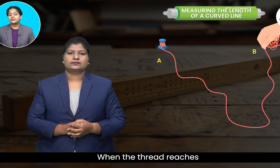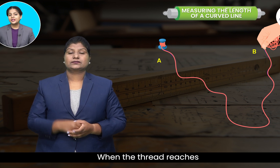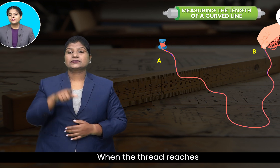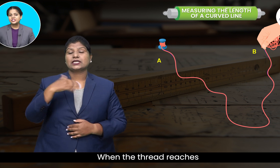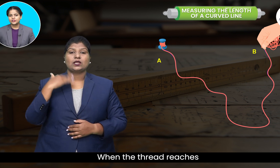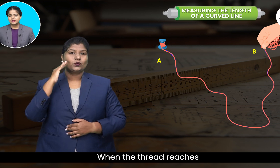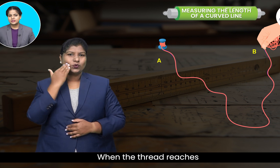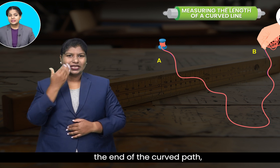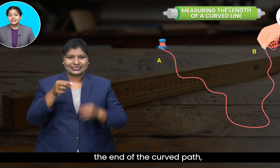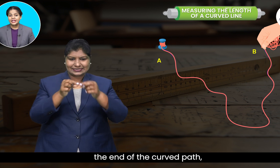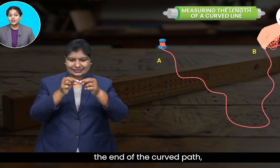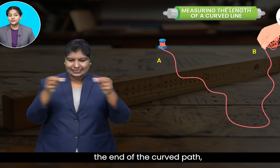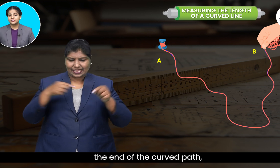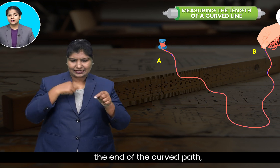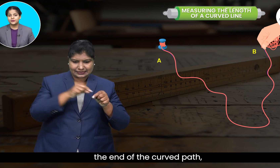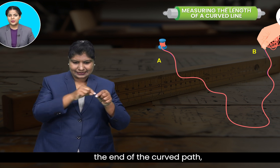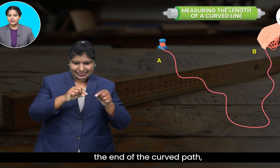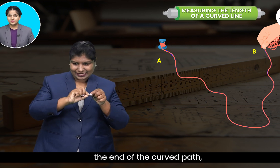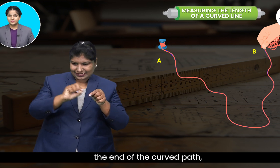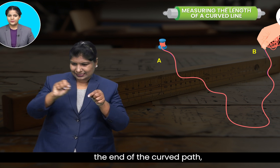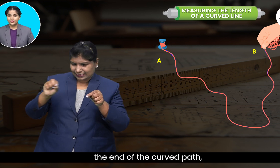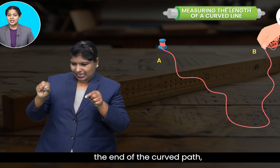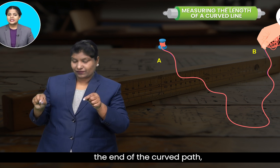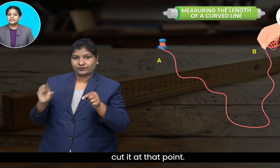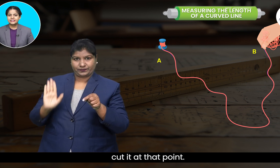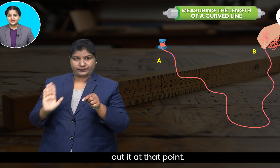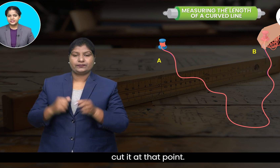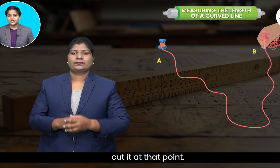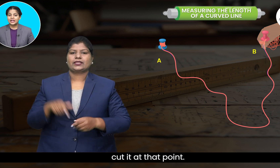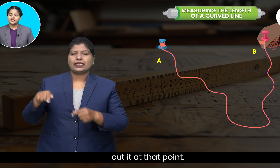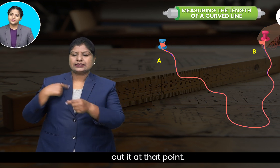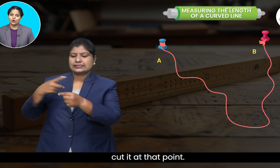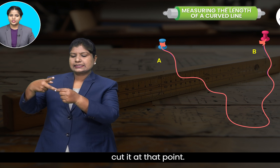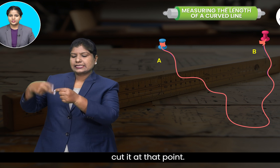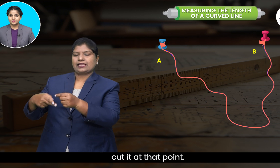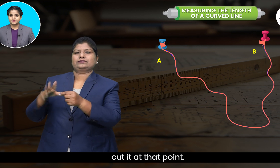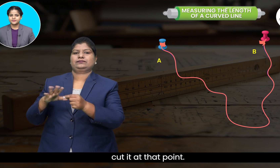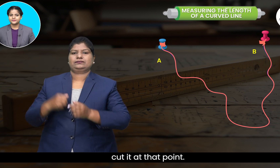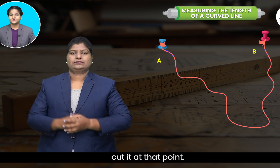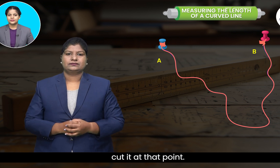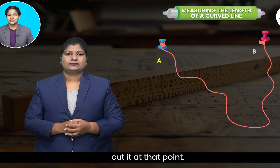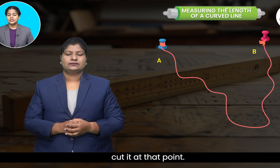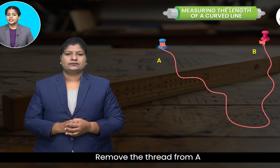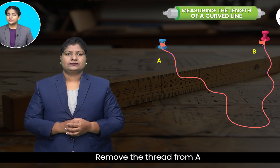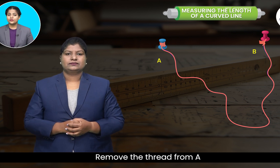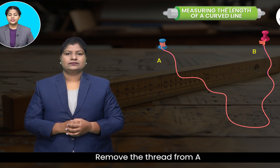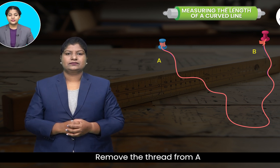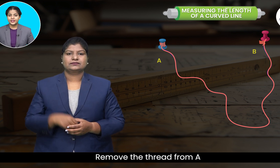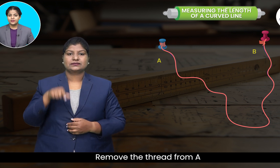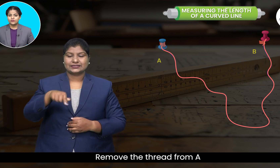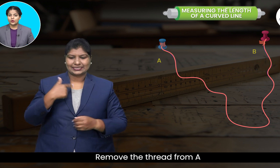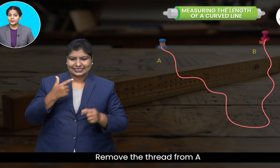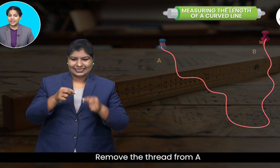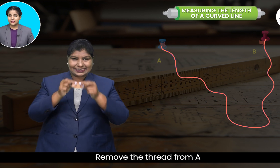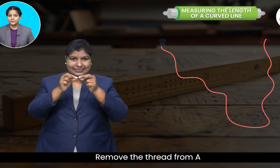When the thread reaches the end of the curved path, cut it at that point. Remove the